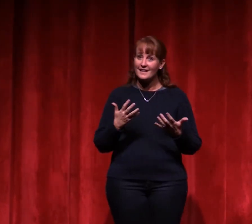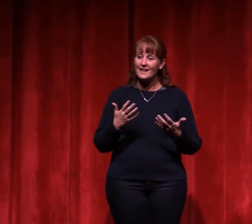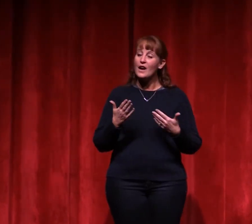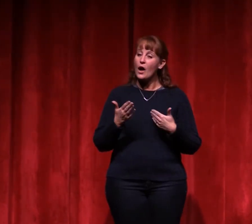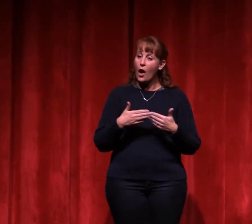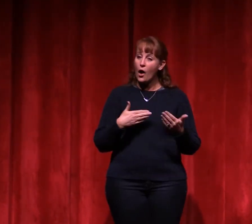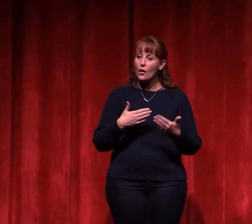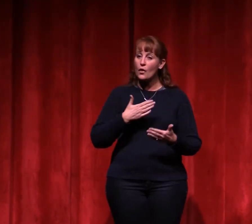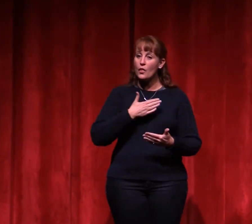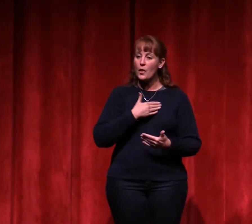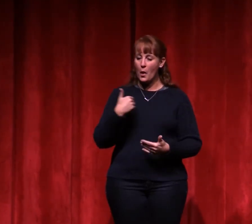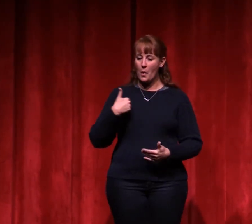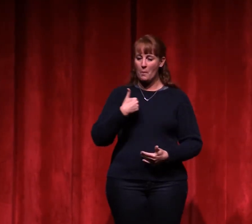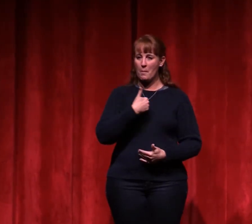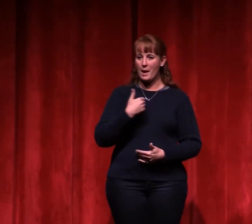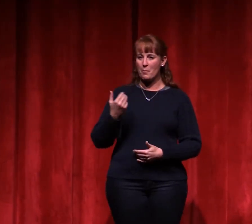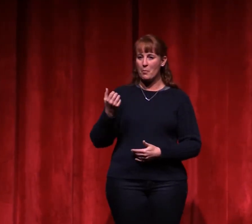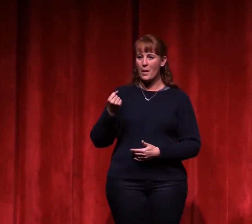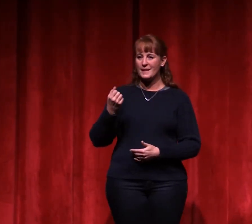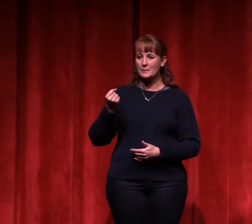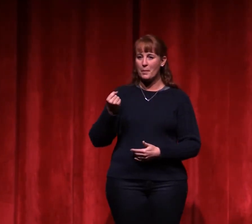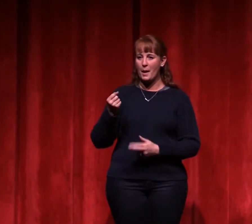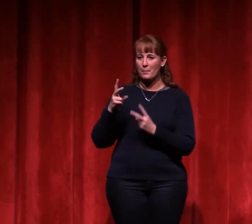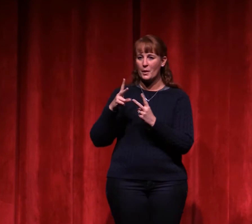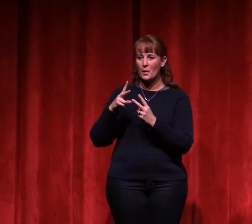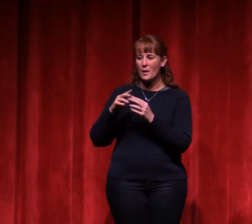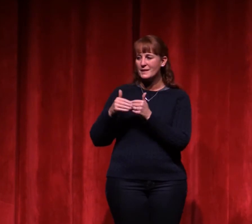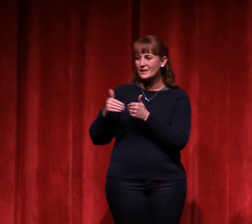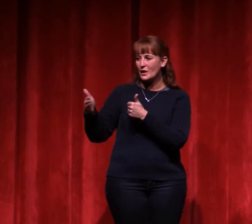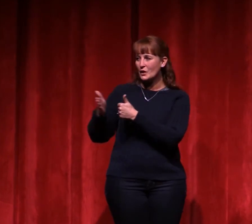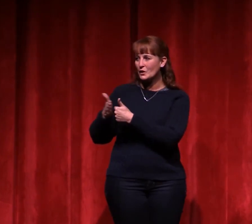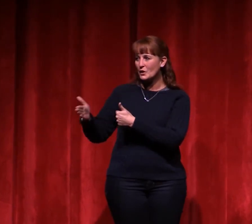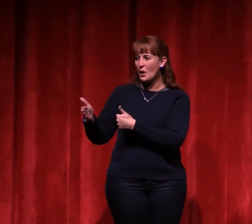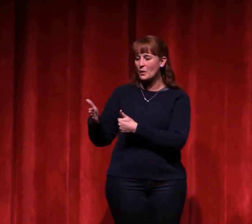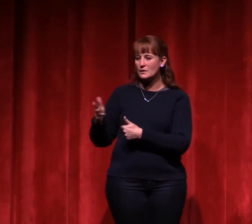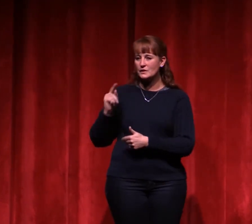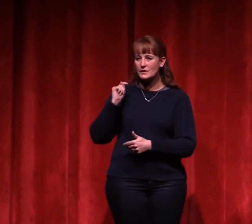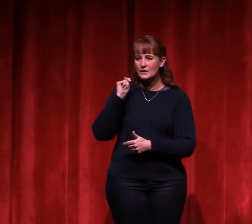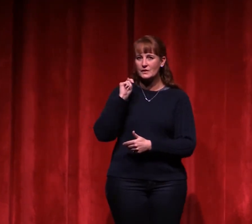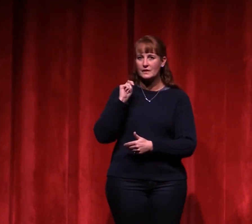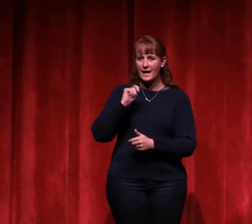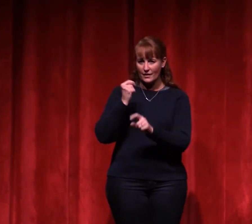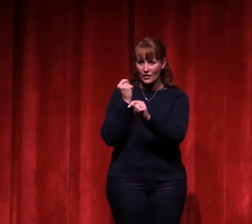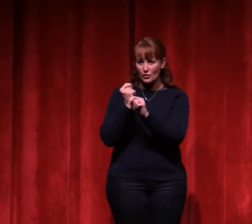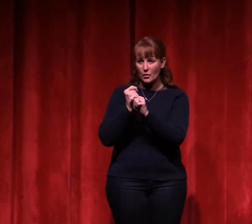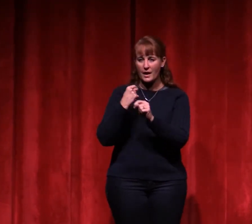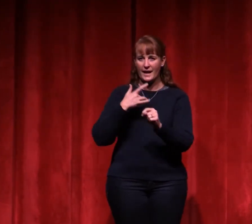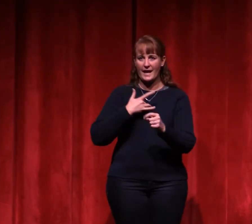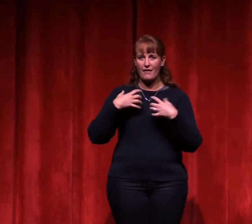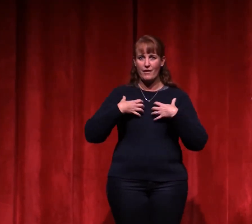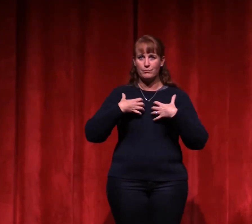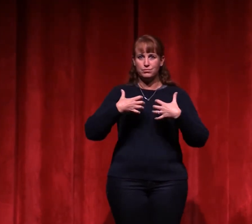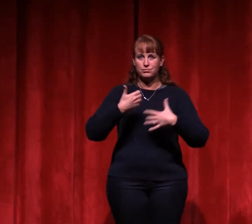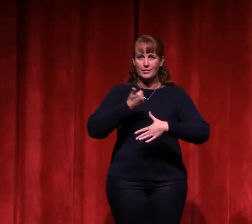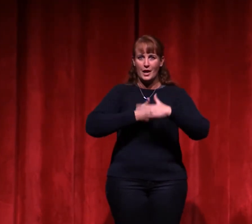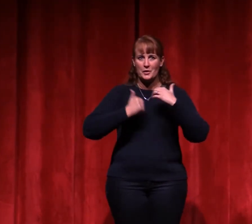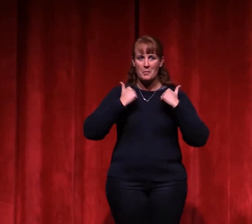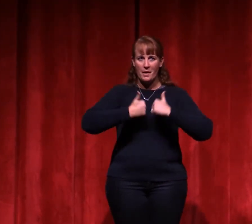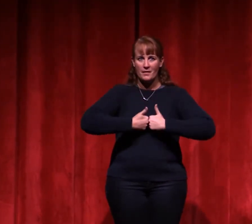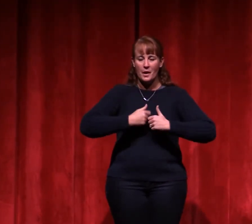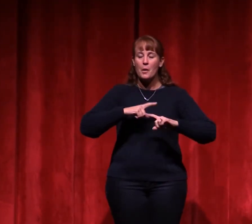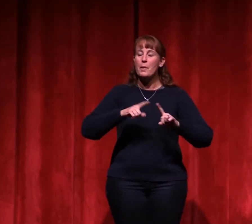Although my breast pump lay a couple hundred yards away in the truck and I was engorged under my camo, I thought to